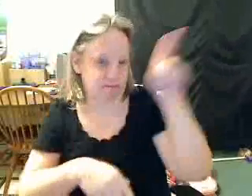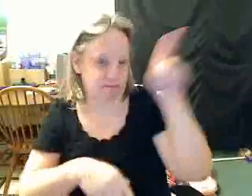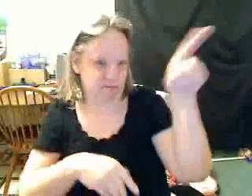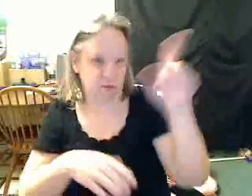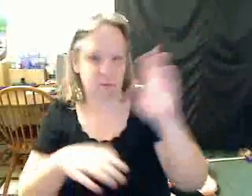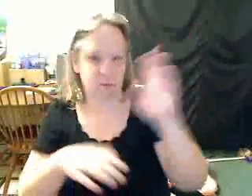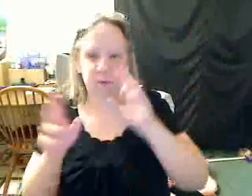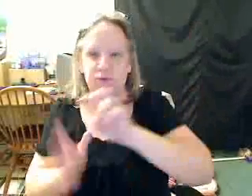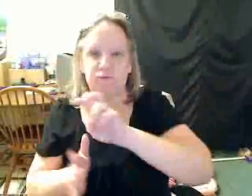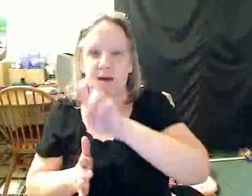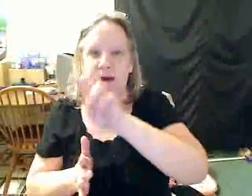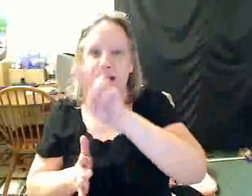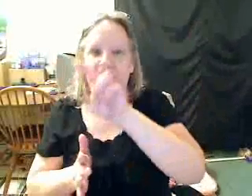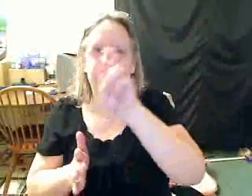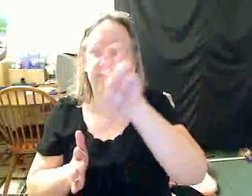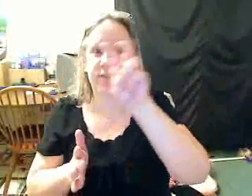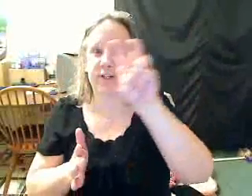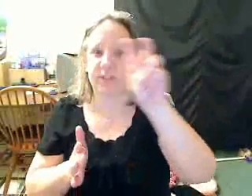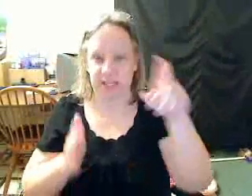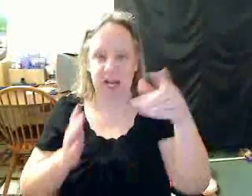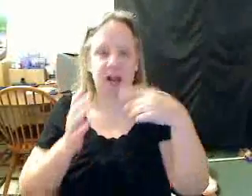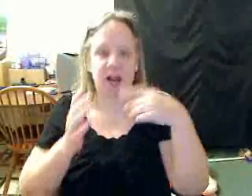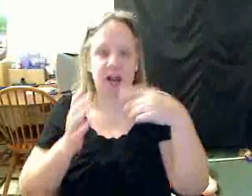was like, couldn't say what the different aspirations are?